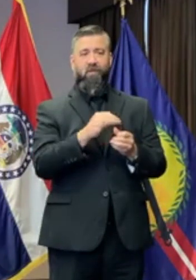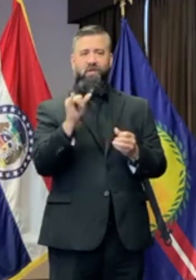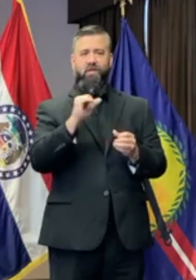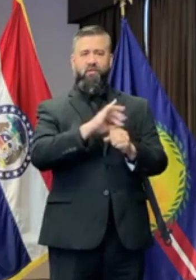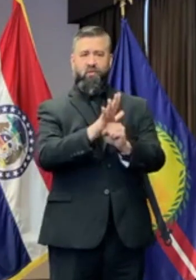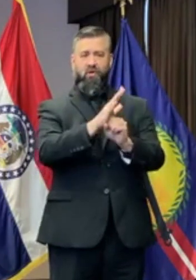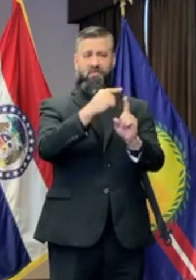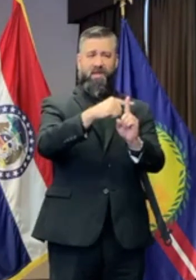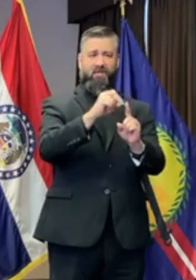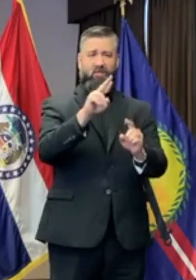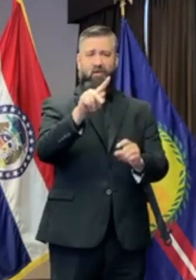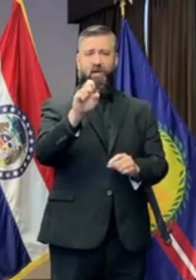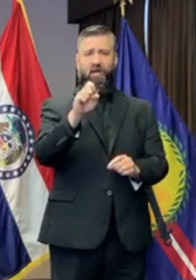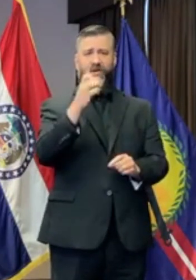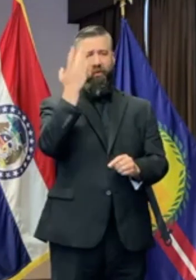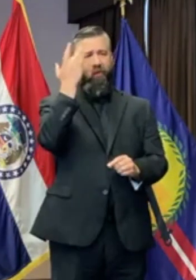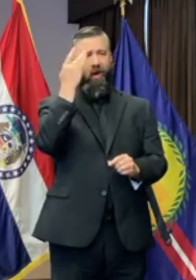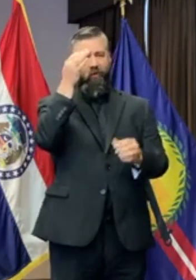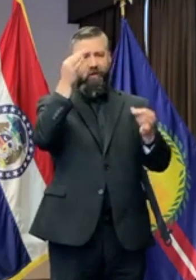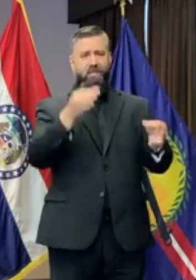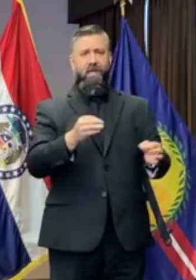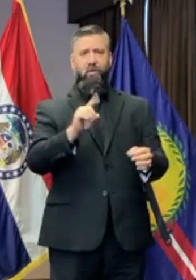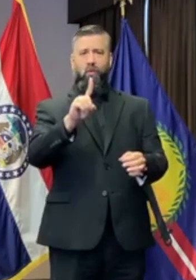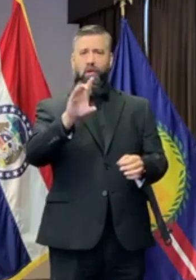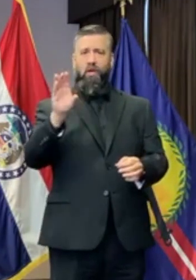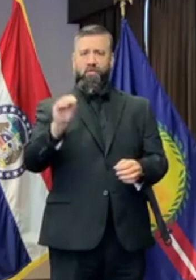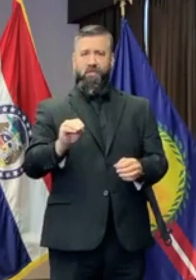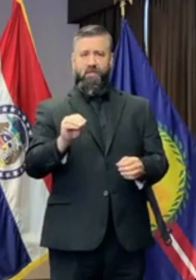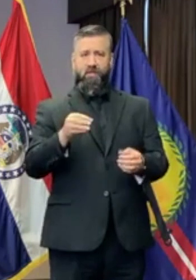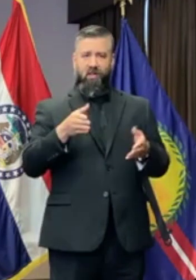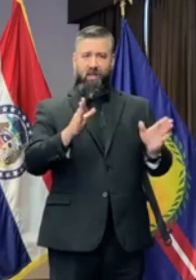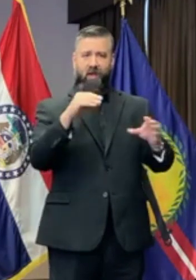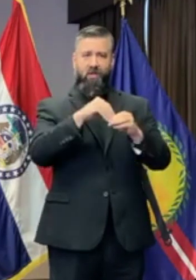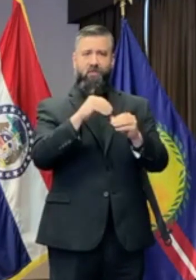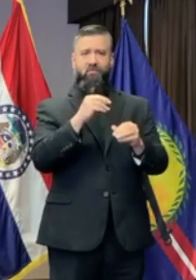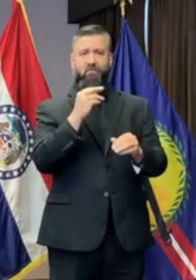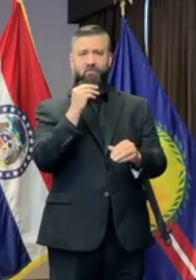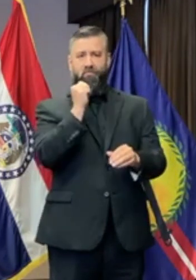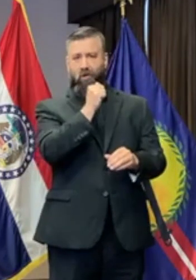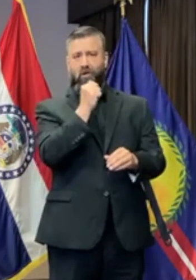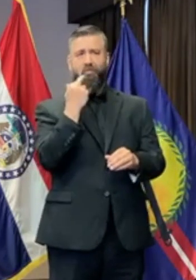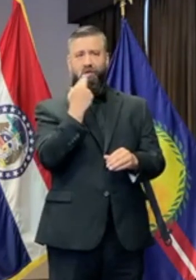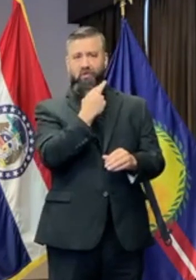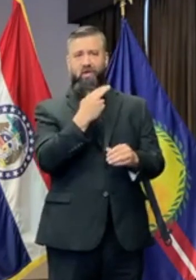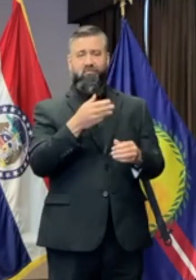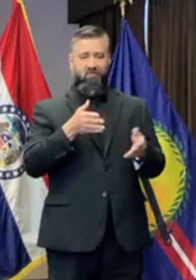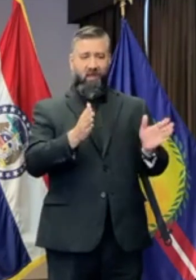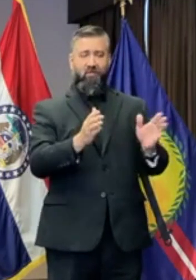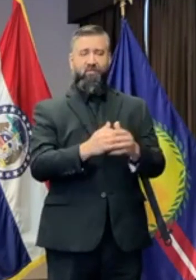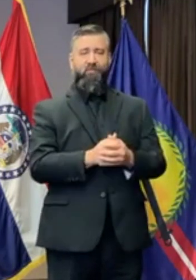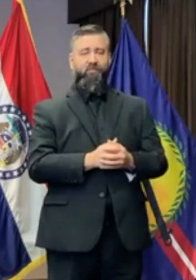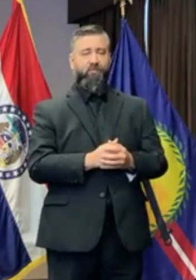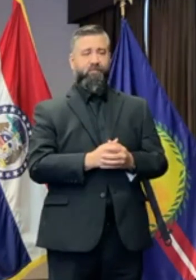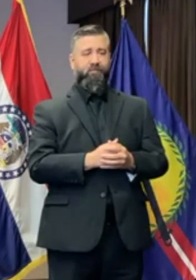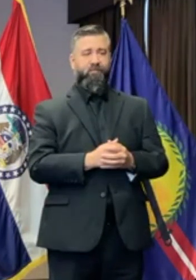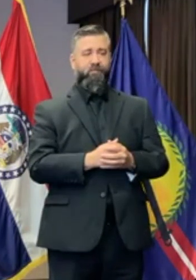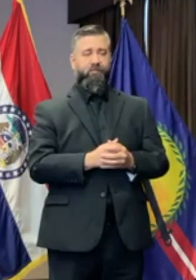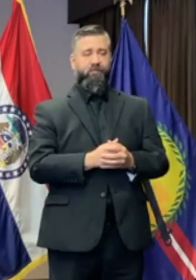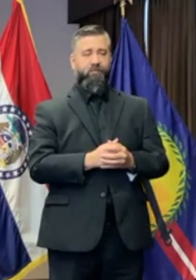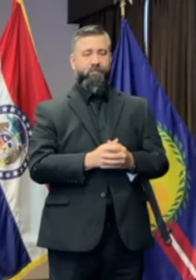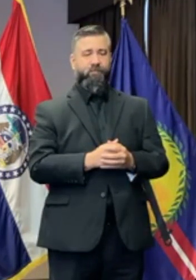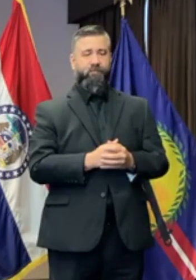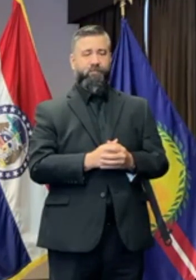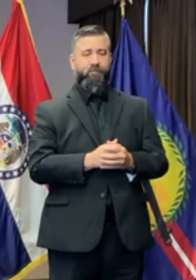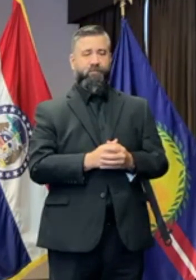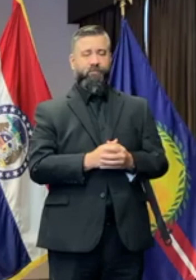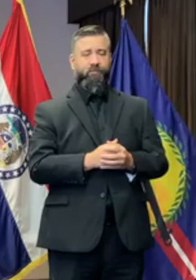why did we decide 100% capacity was the appropriate announcement to make today? So the question that we have is